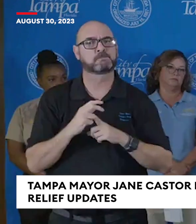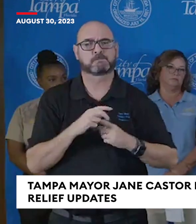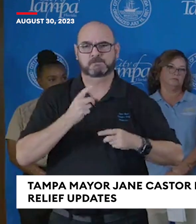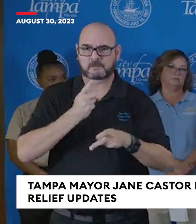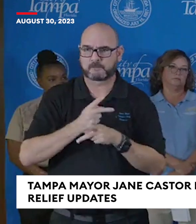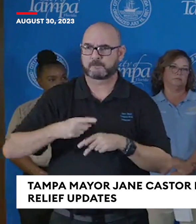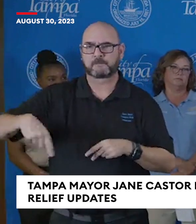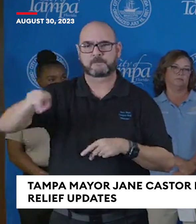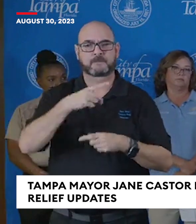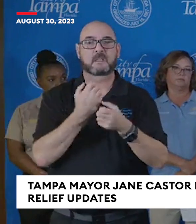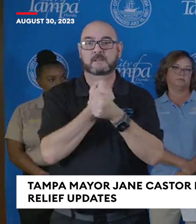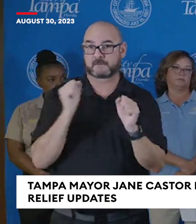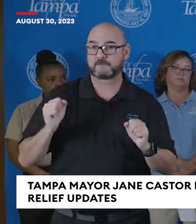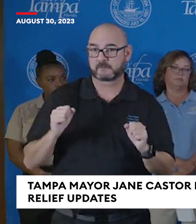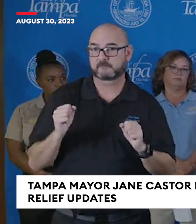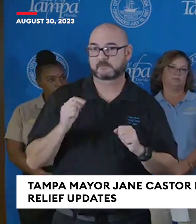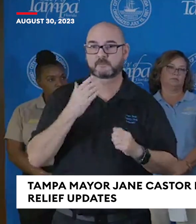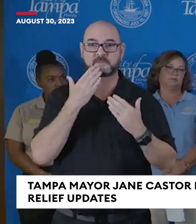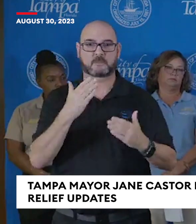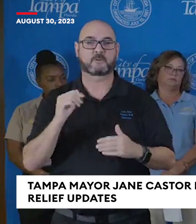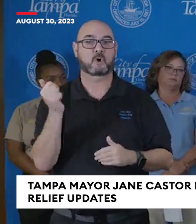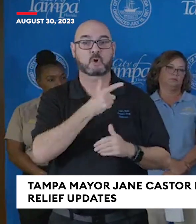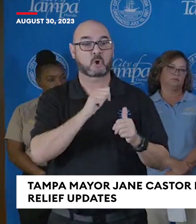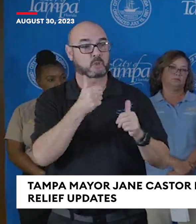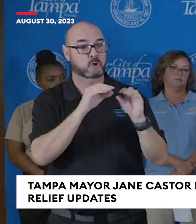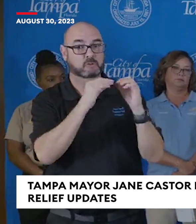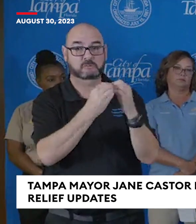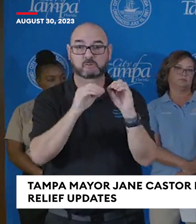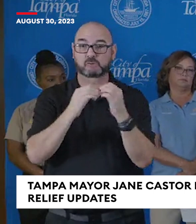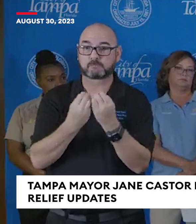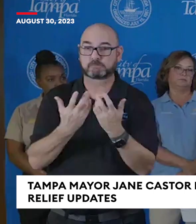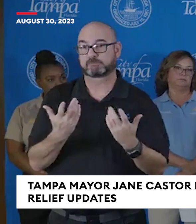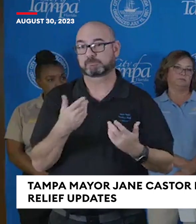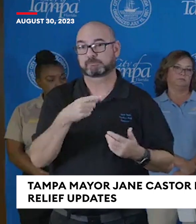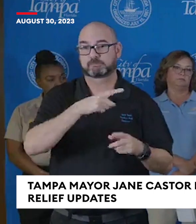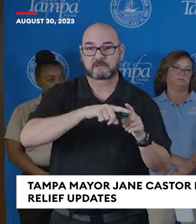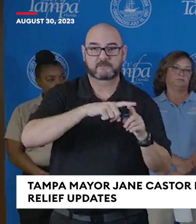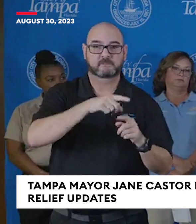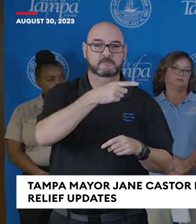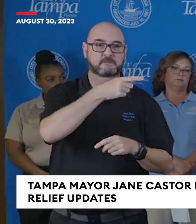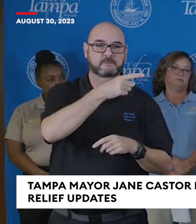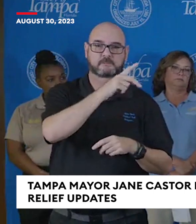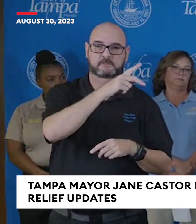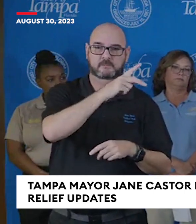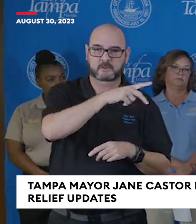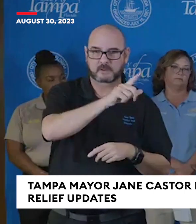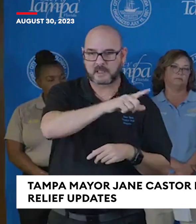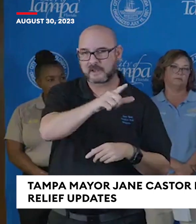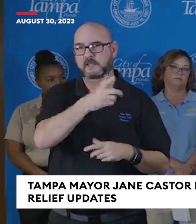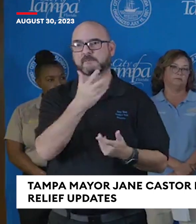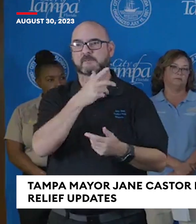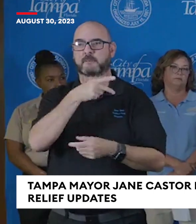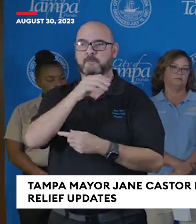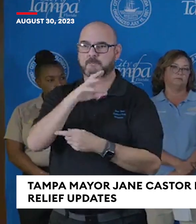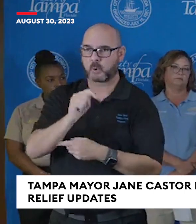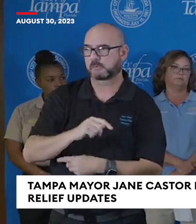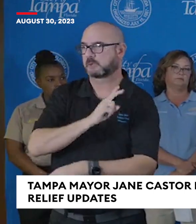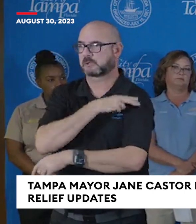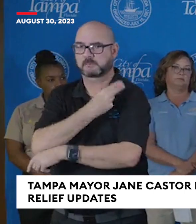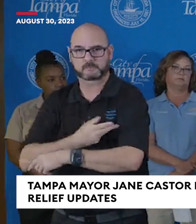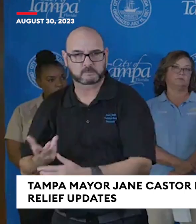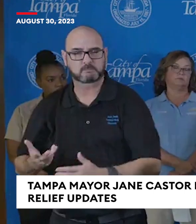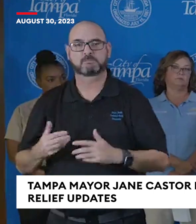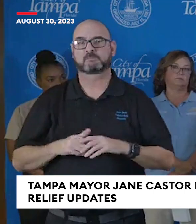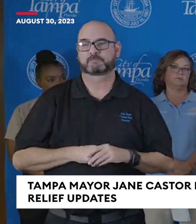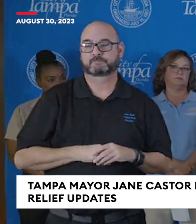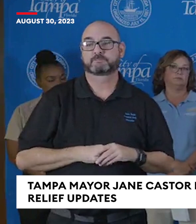all of the other organizations as well, with the airport, the port, the hospitals, so many agencies and so